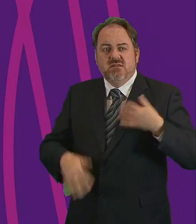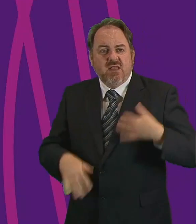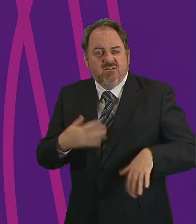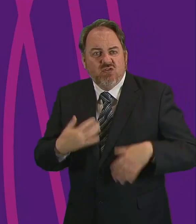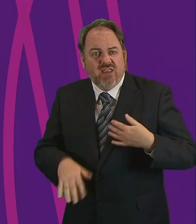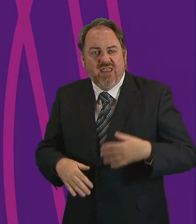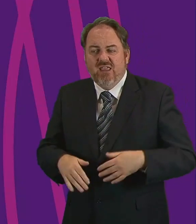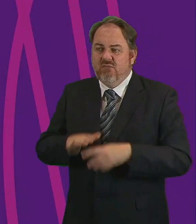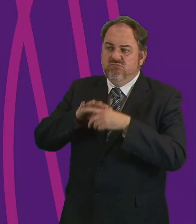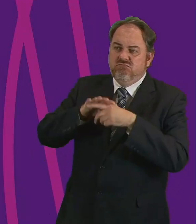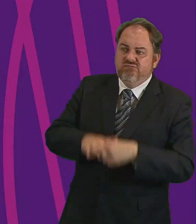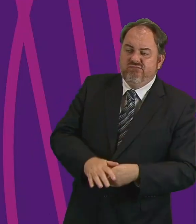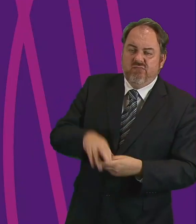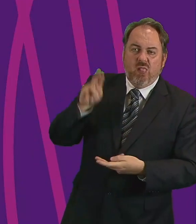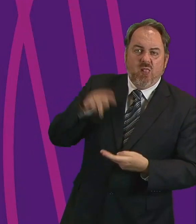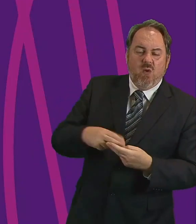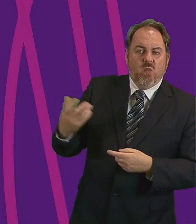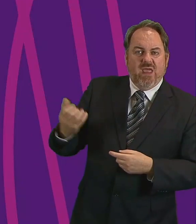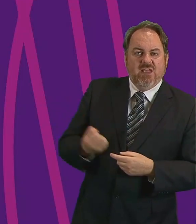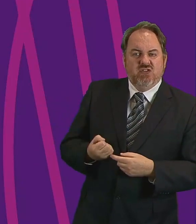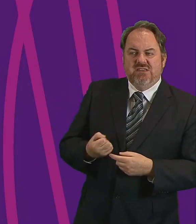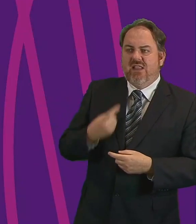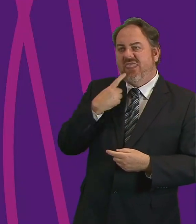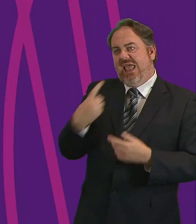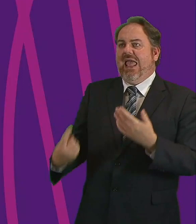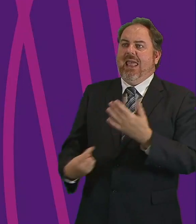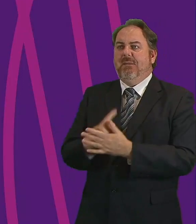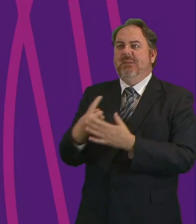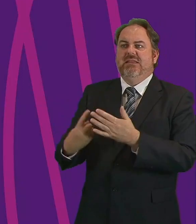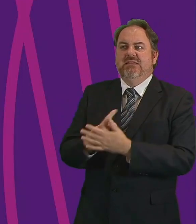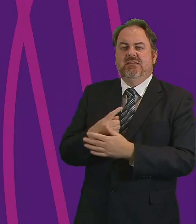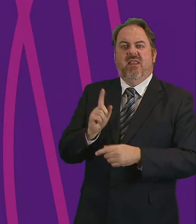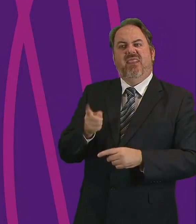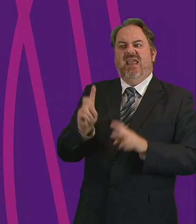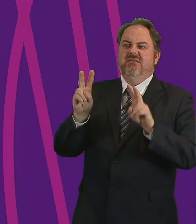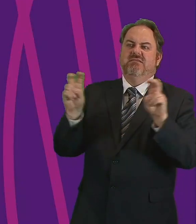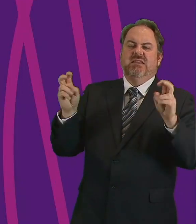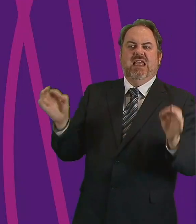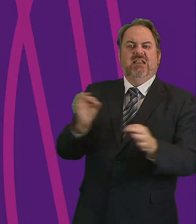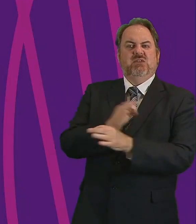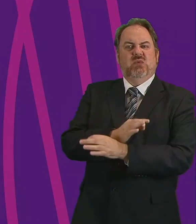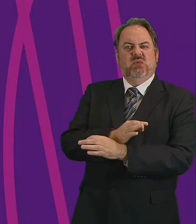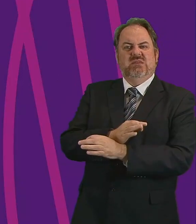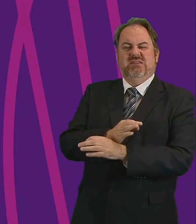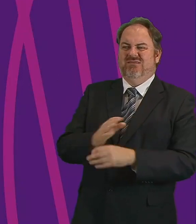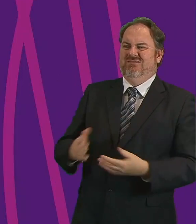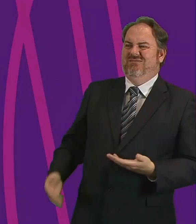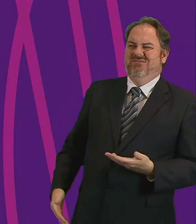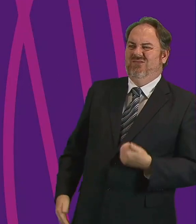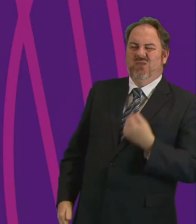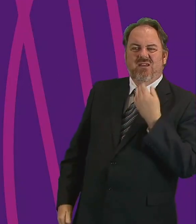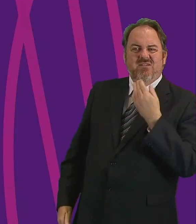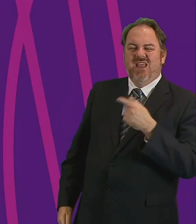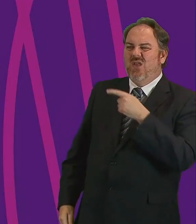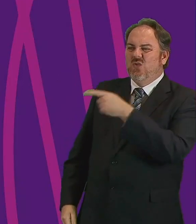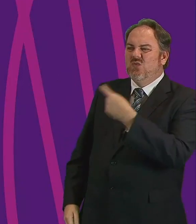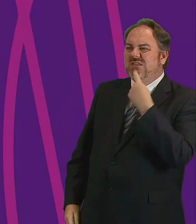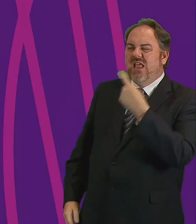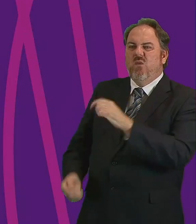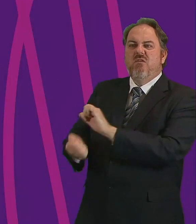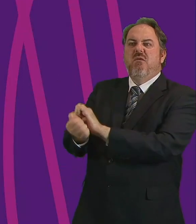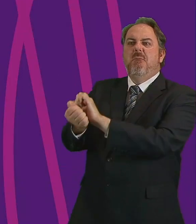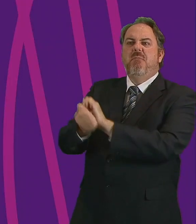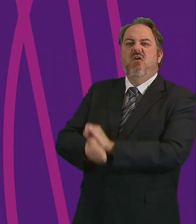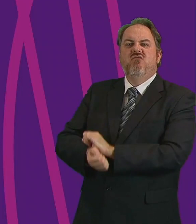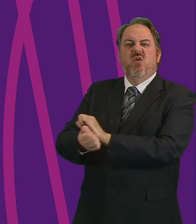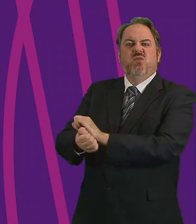we have unsustainable economic activity. As for the phrase, maxed out the credit card, this one comes up time and time again. The Scottish